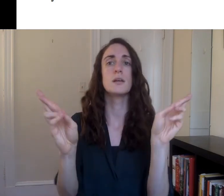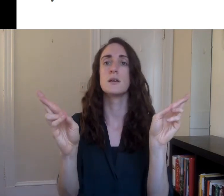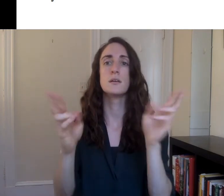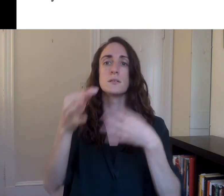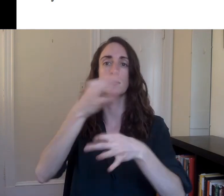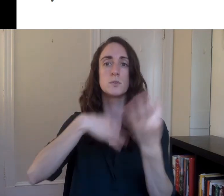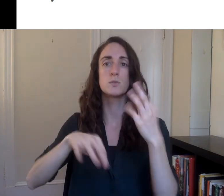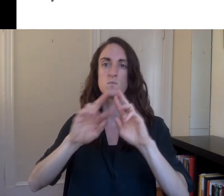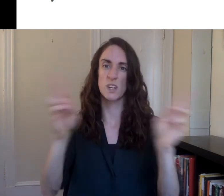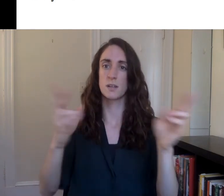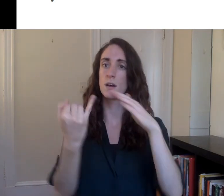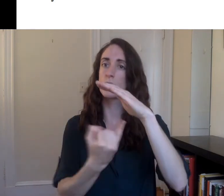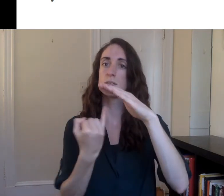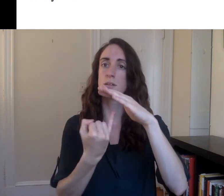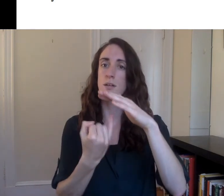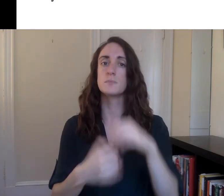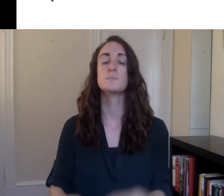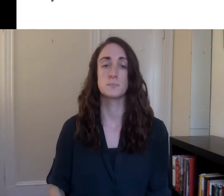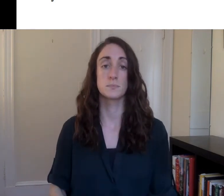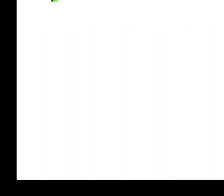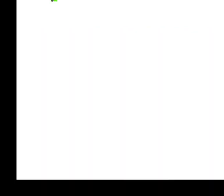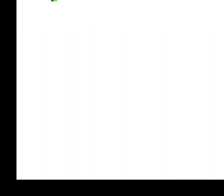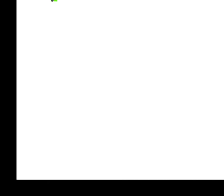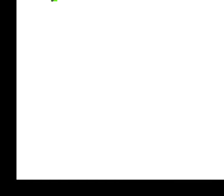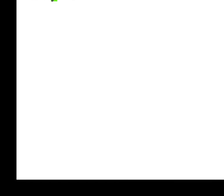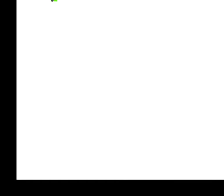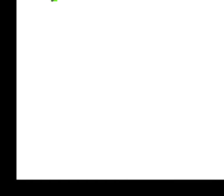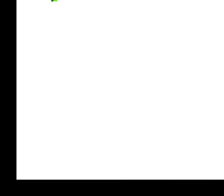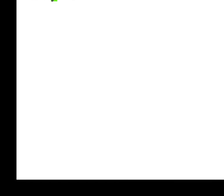but this variable y is already alone.